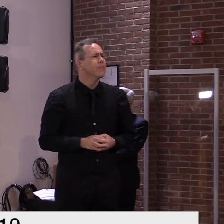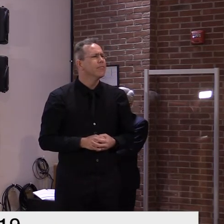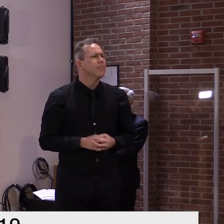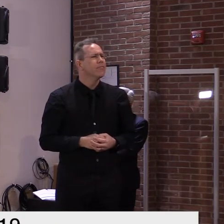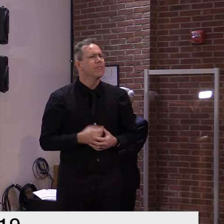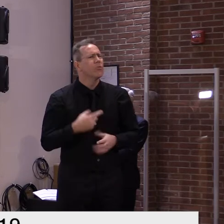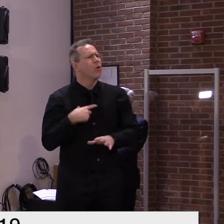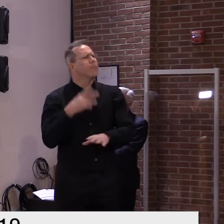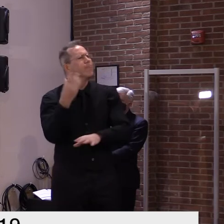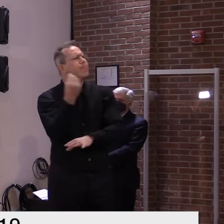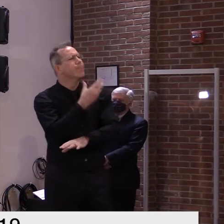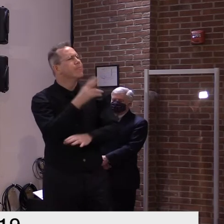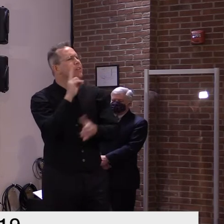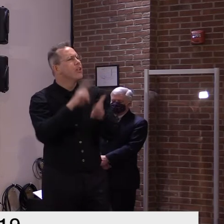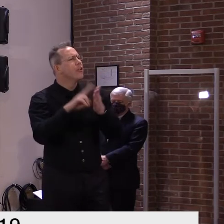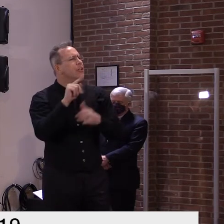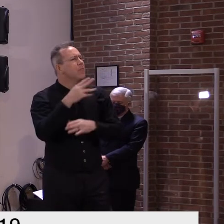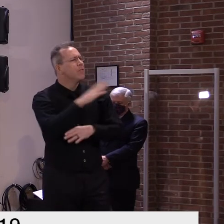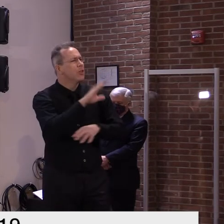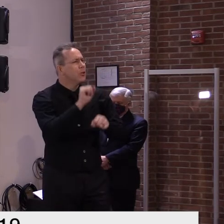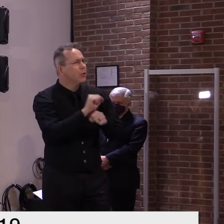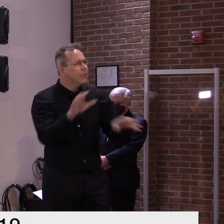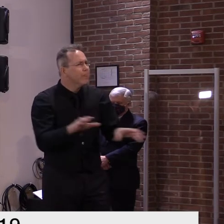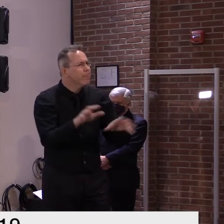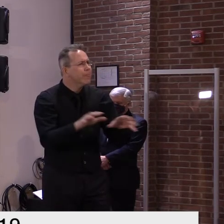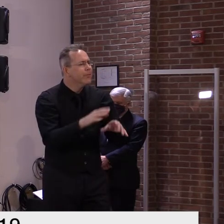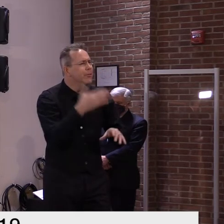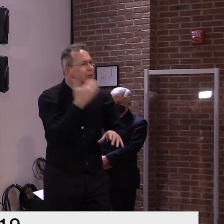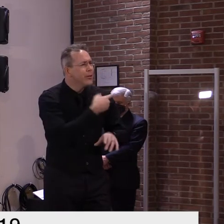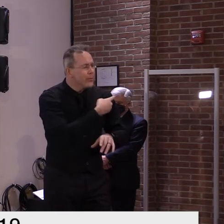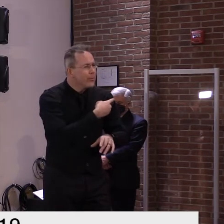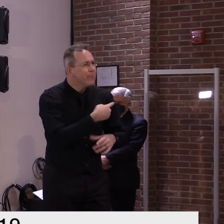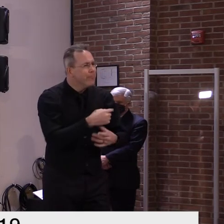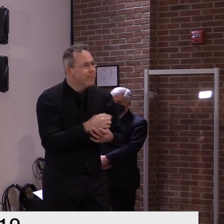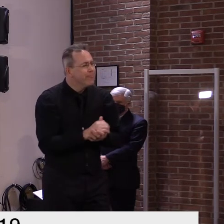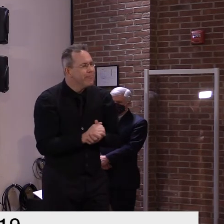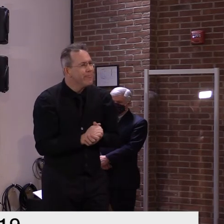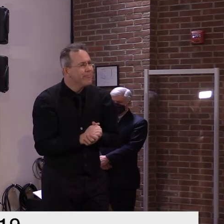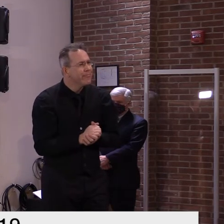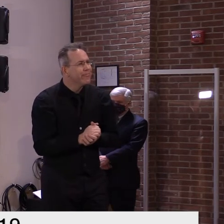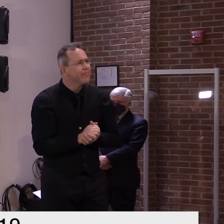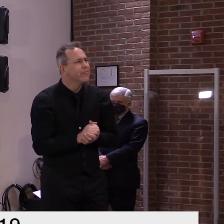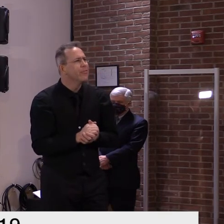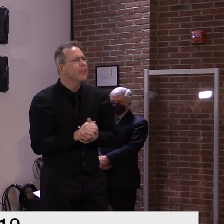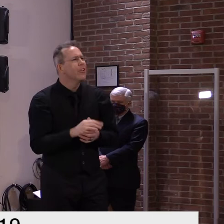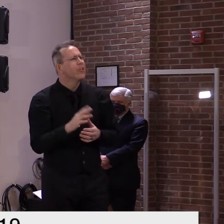out and getting everybody through perhaps the smallest bottleneck.